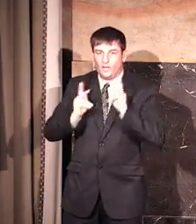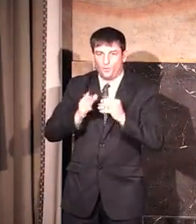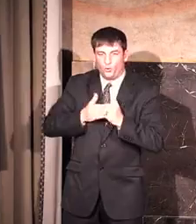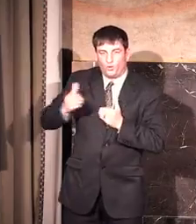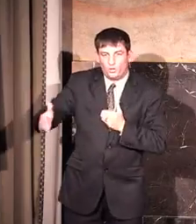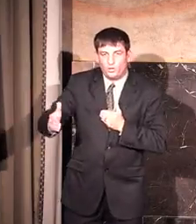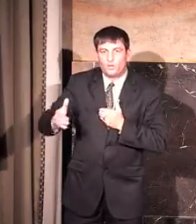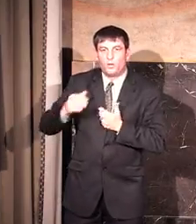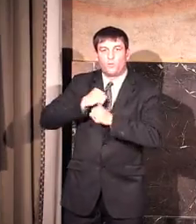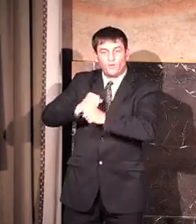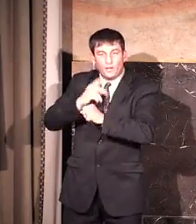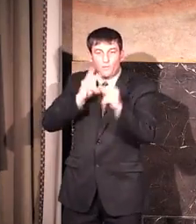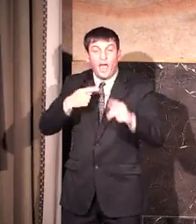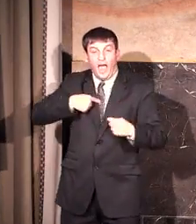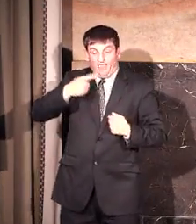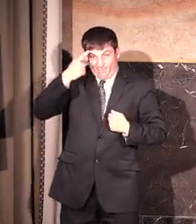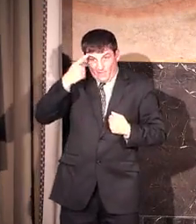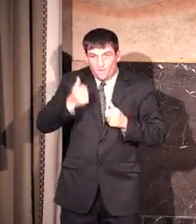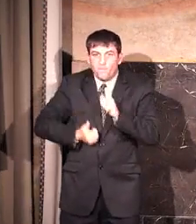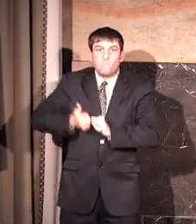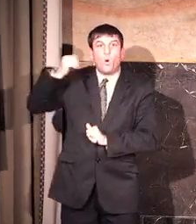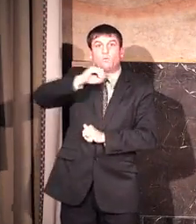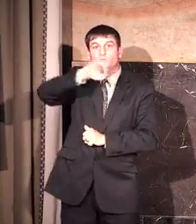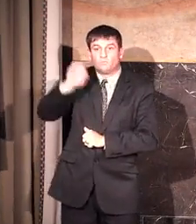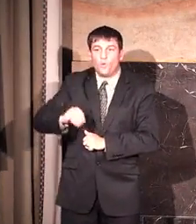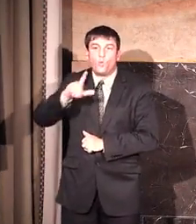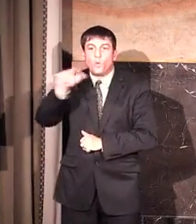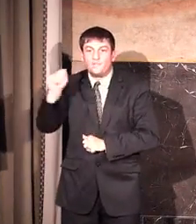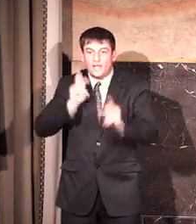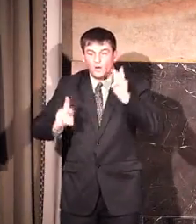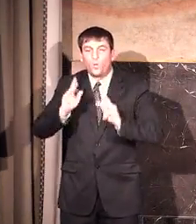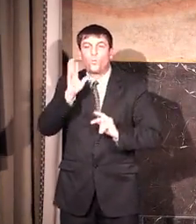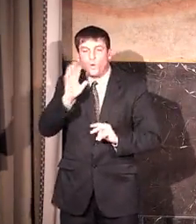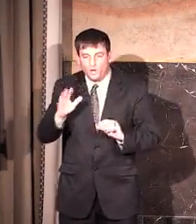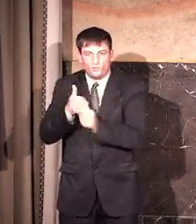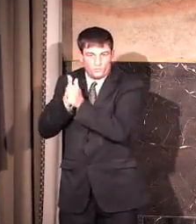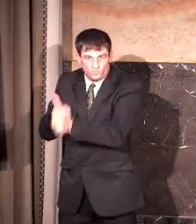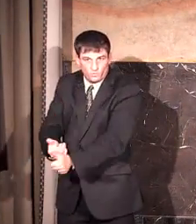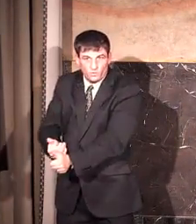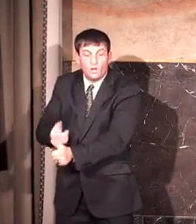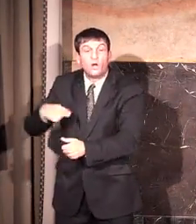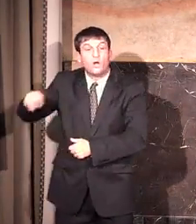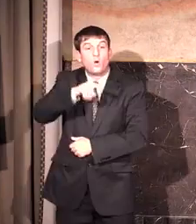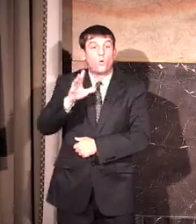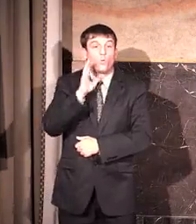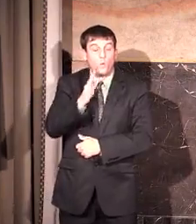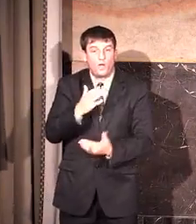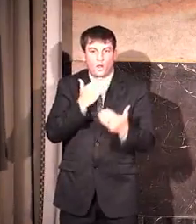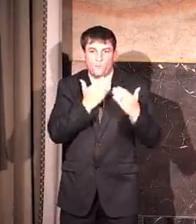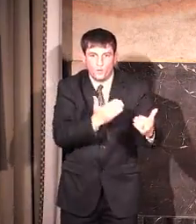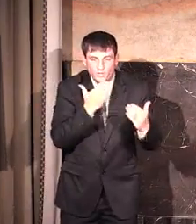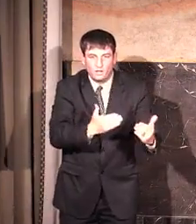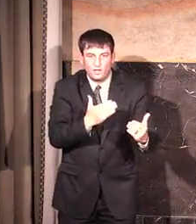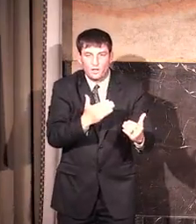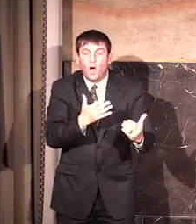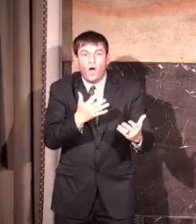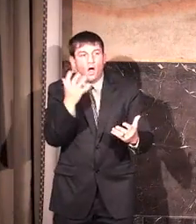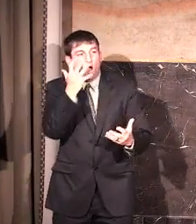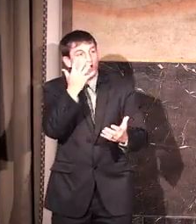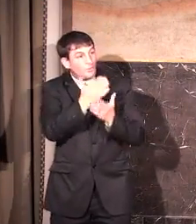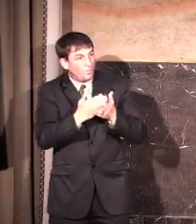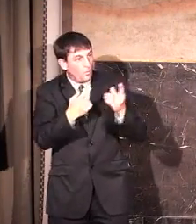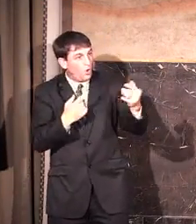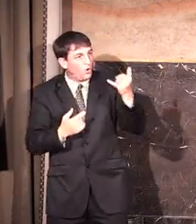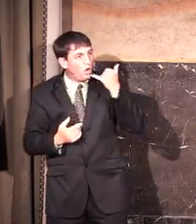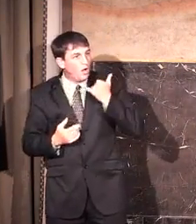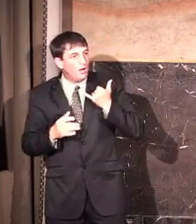majority of Louisianans are going to do just that. First of all, they're going to appreciate the fact that somebody called them and said that, you know what,